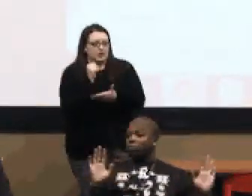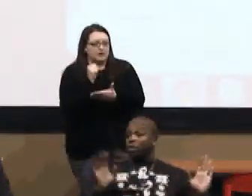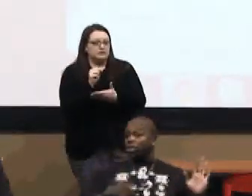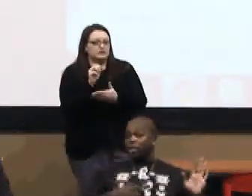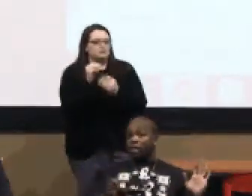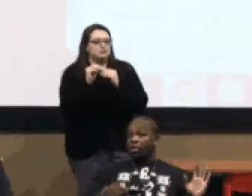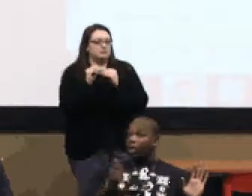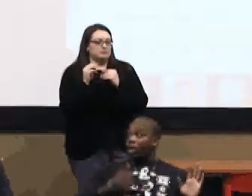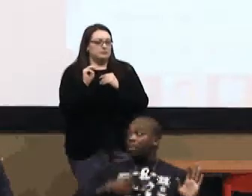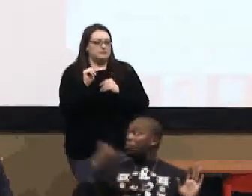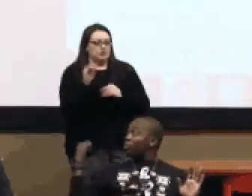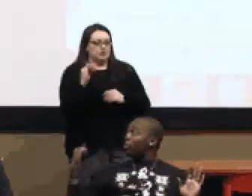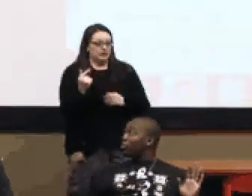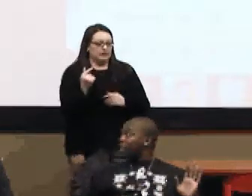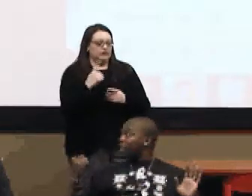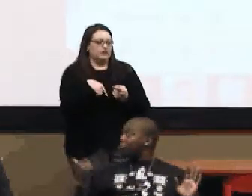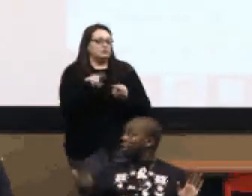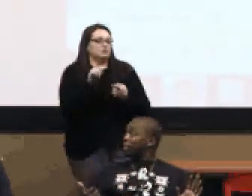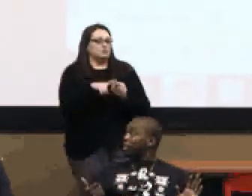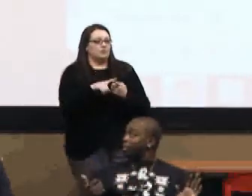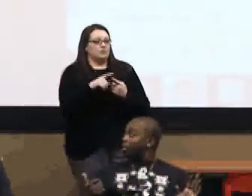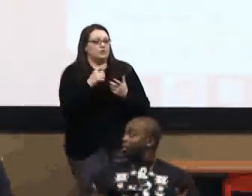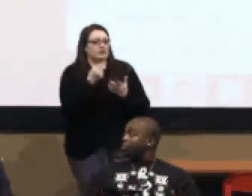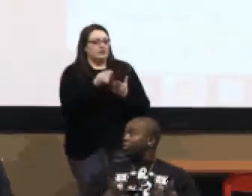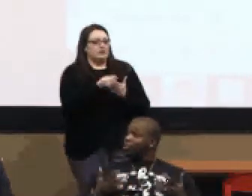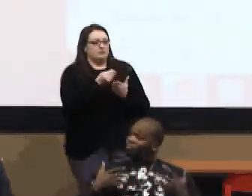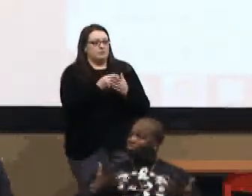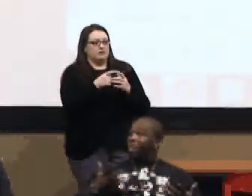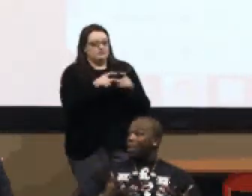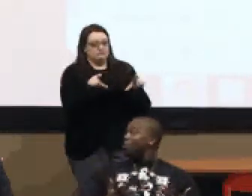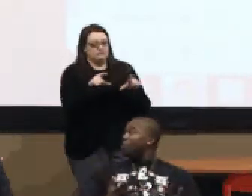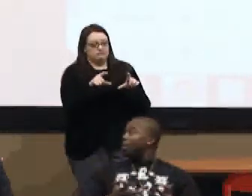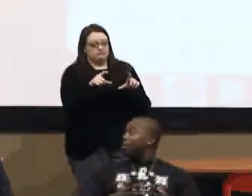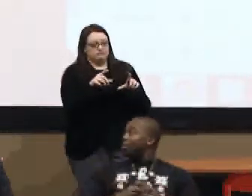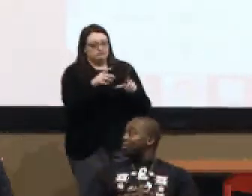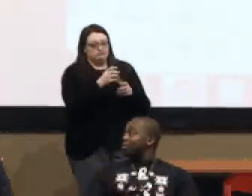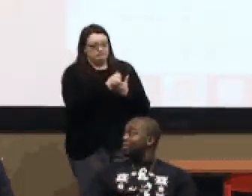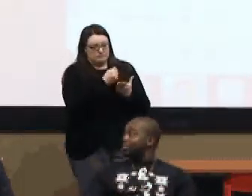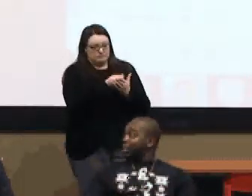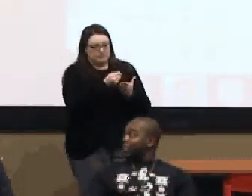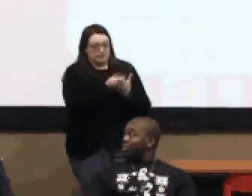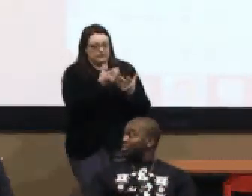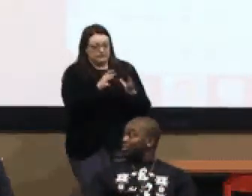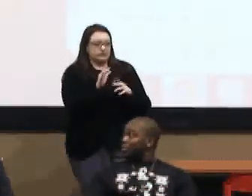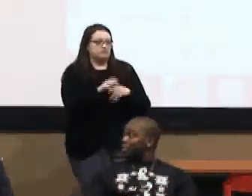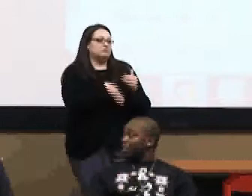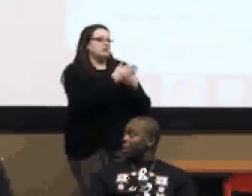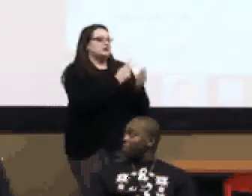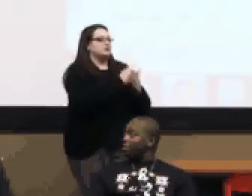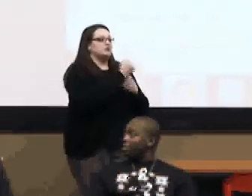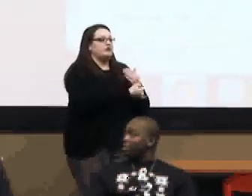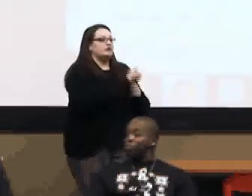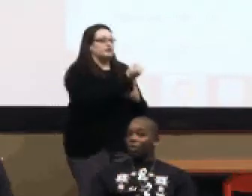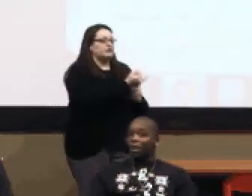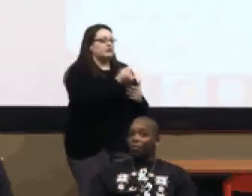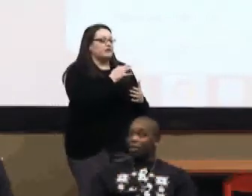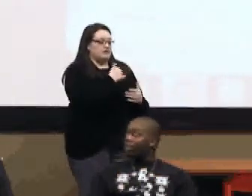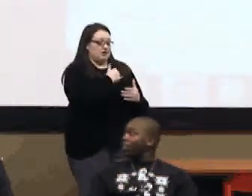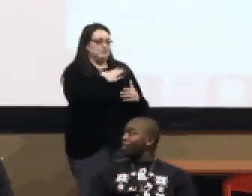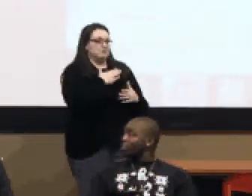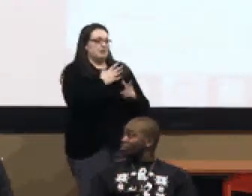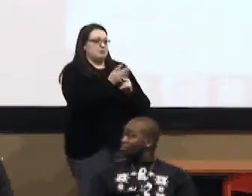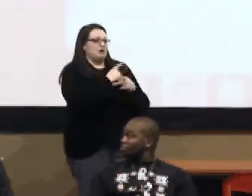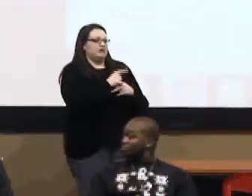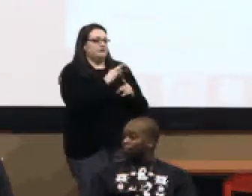then when the check is cashed, I'm off onto the next project. So I am my product. So as long as I can stay healthy and upright, I'm